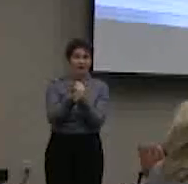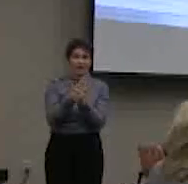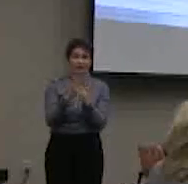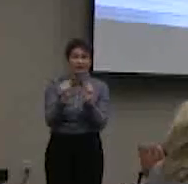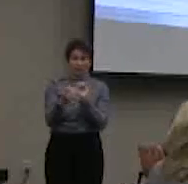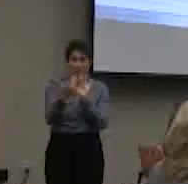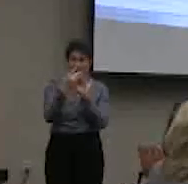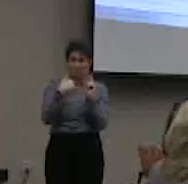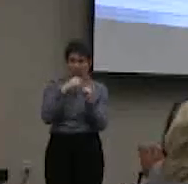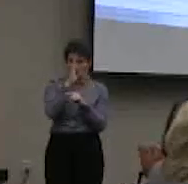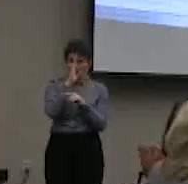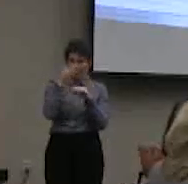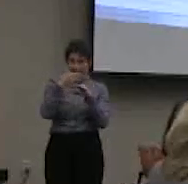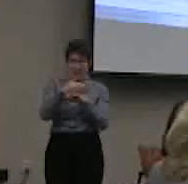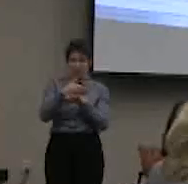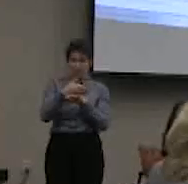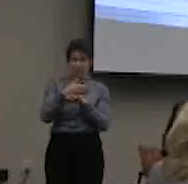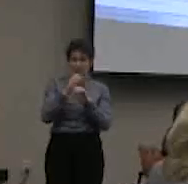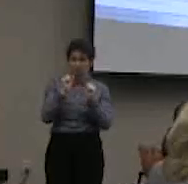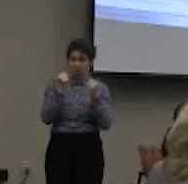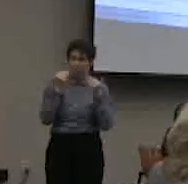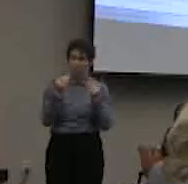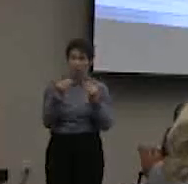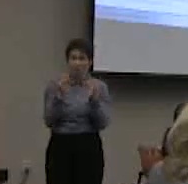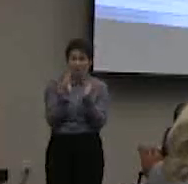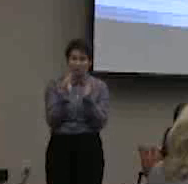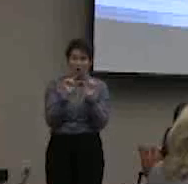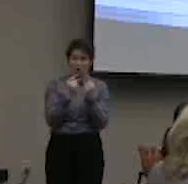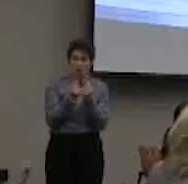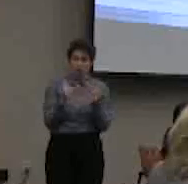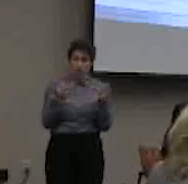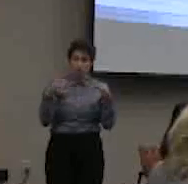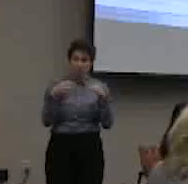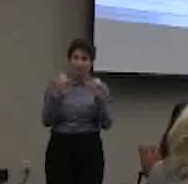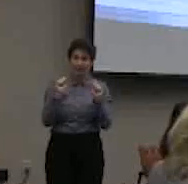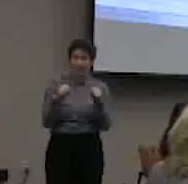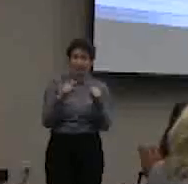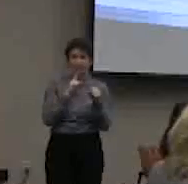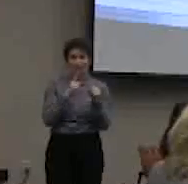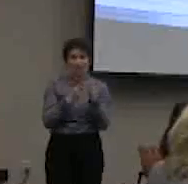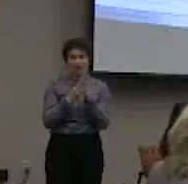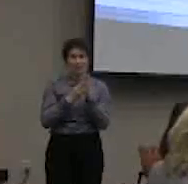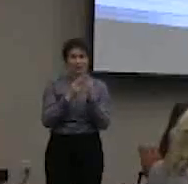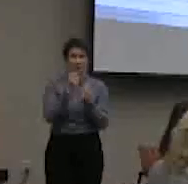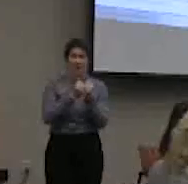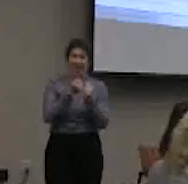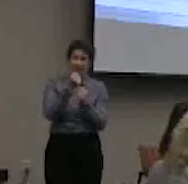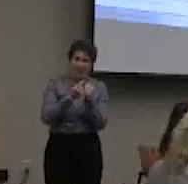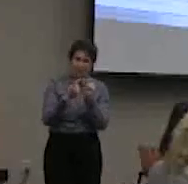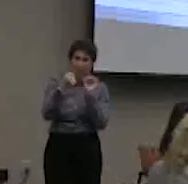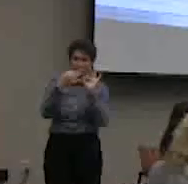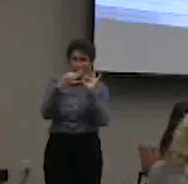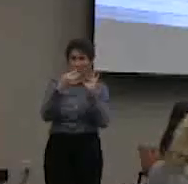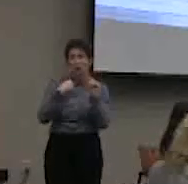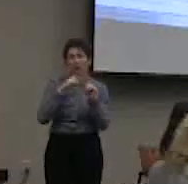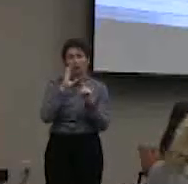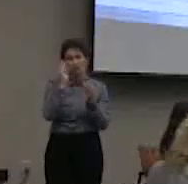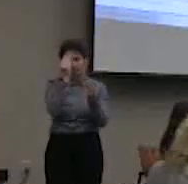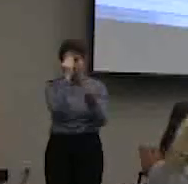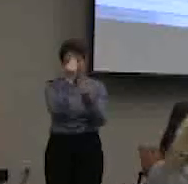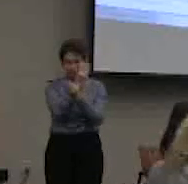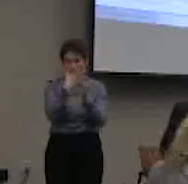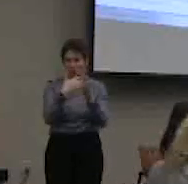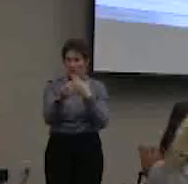after, we can pull a smaller group together. And honestly, we'd love to get everybody's take as we go. We'll keep you updated no matter what, whether this commission